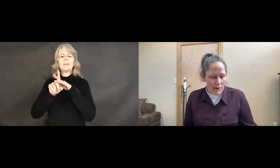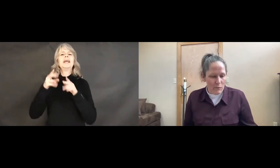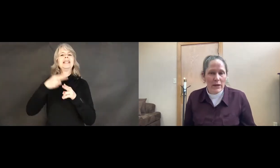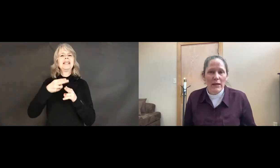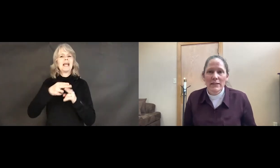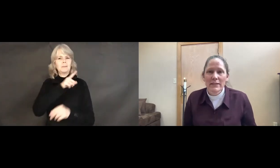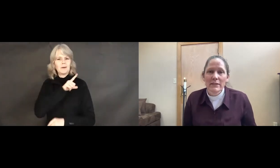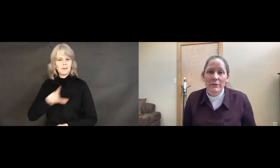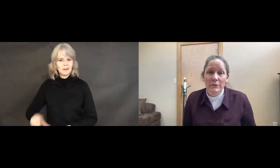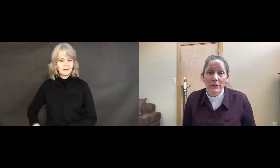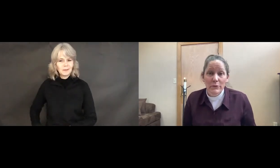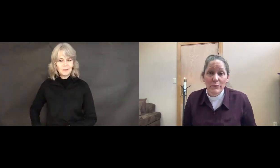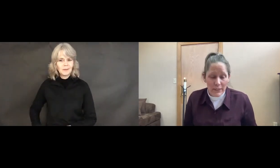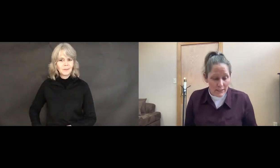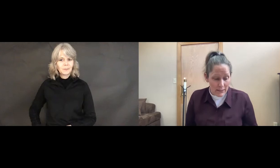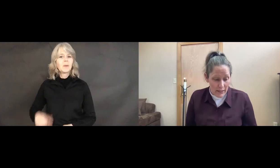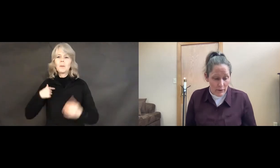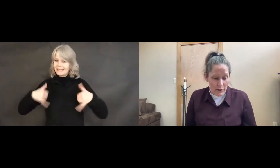And we still use this language.